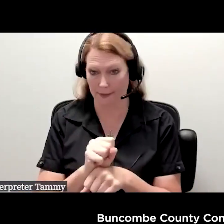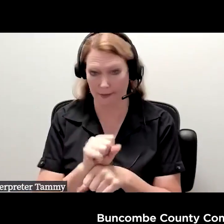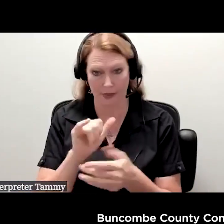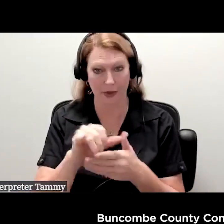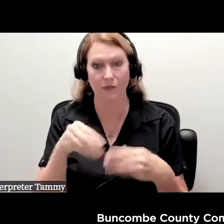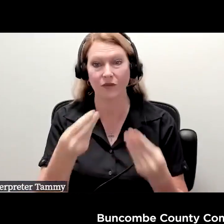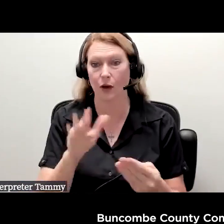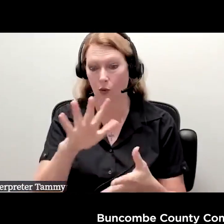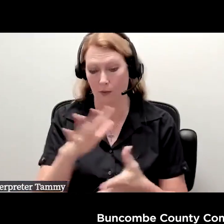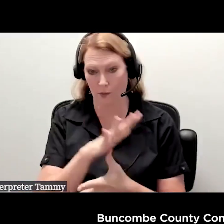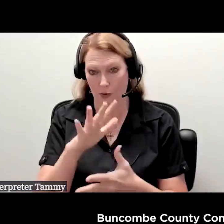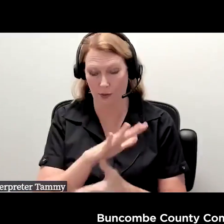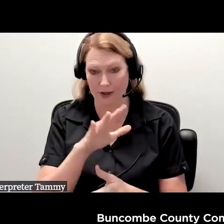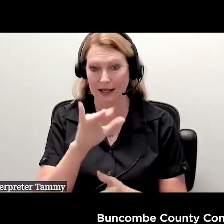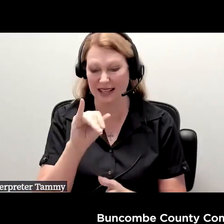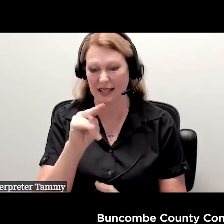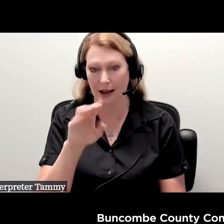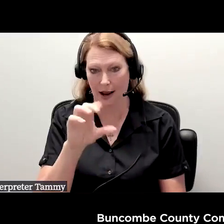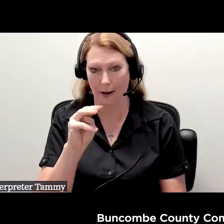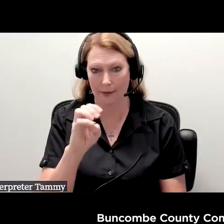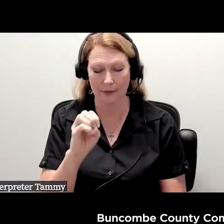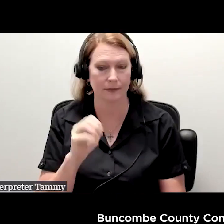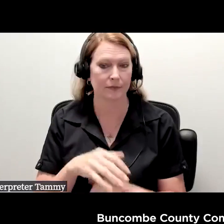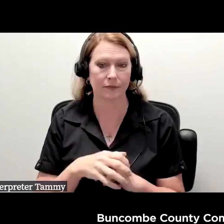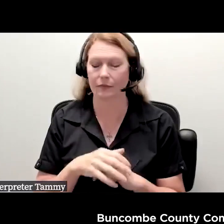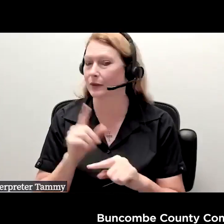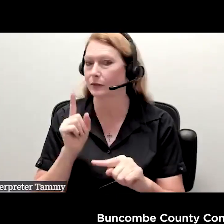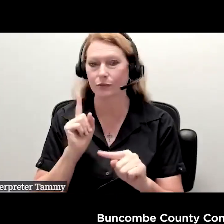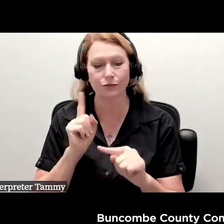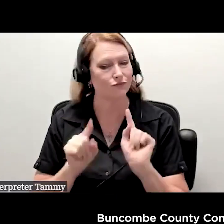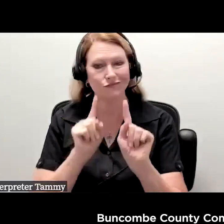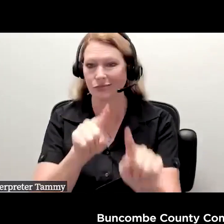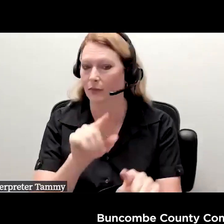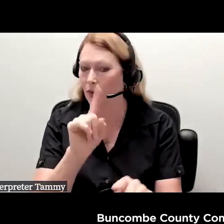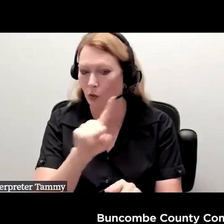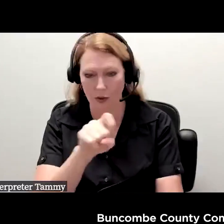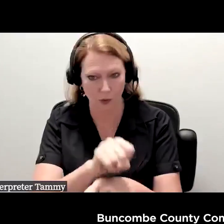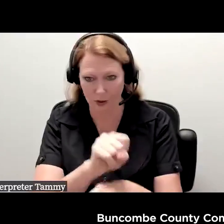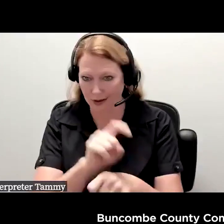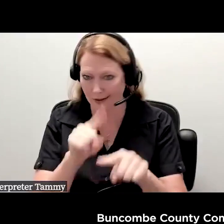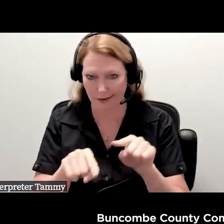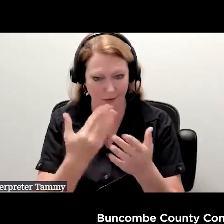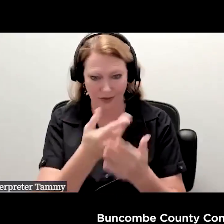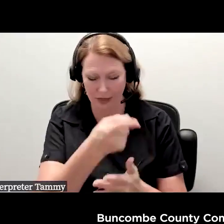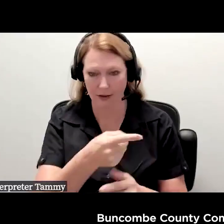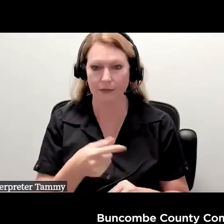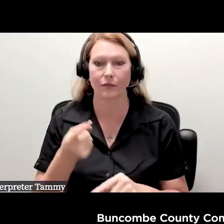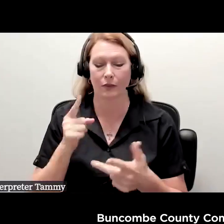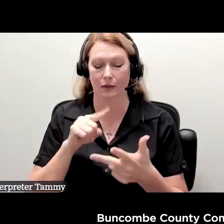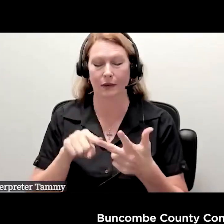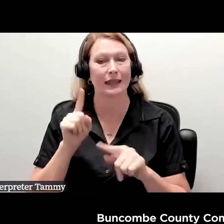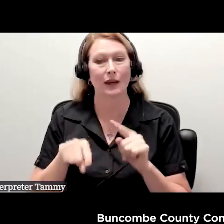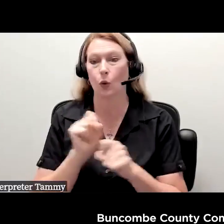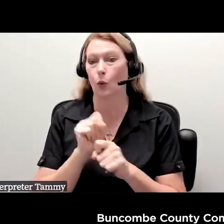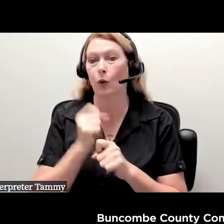their primary source of income, are unable to reach their place of employment, cannot work because of an